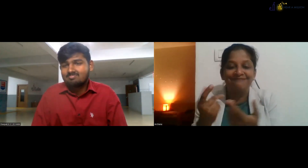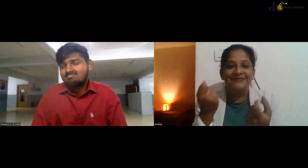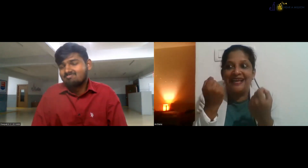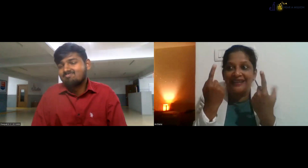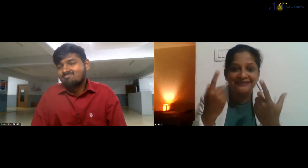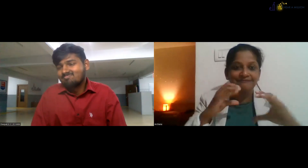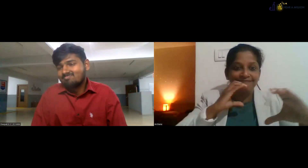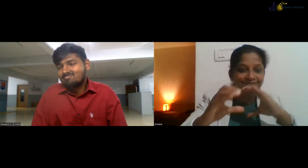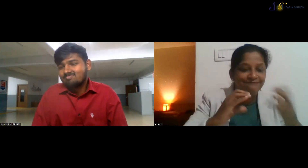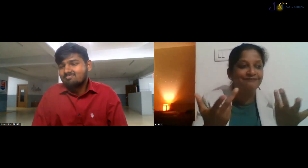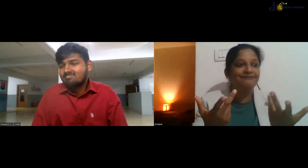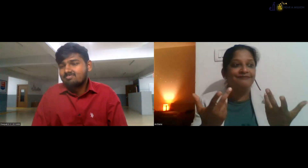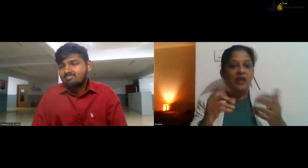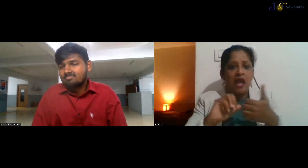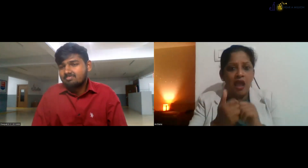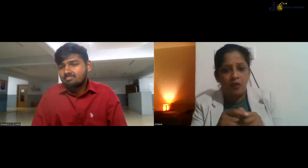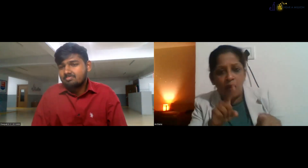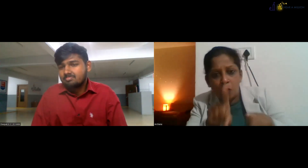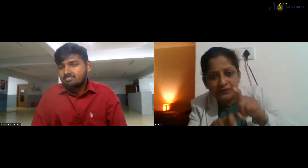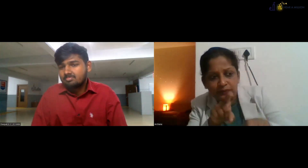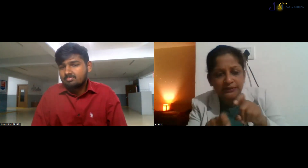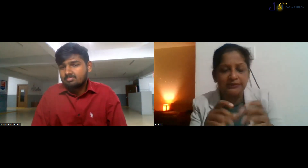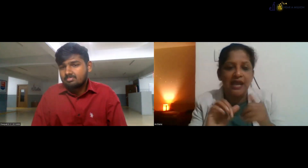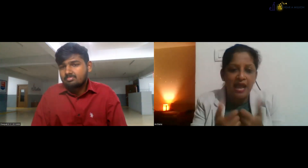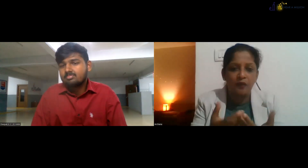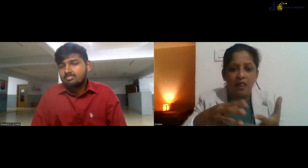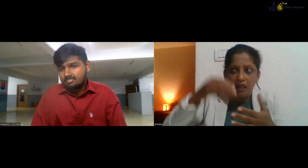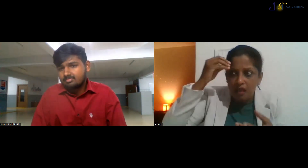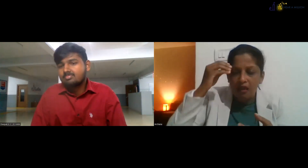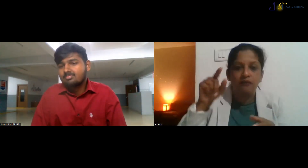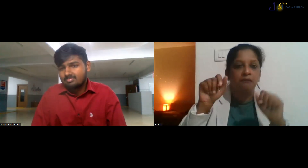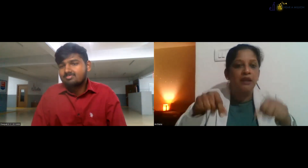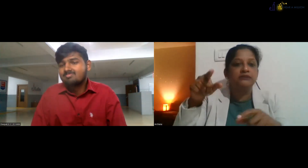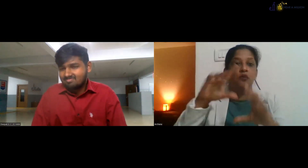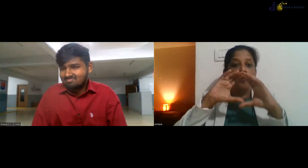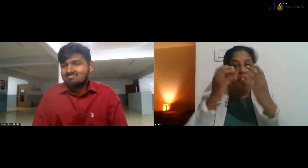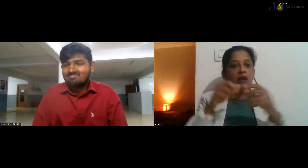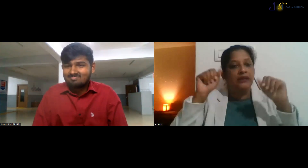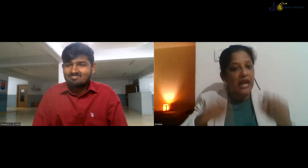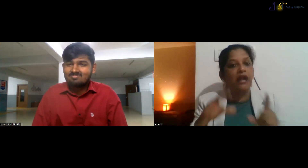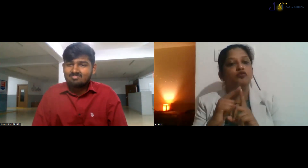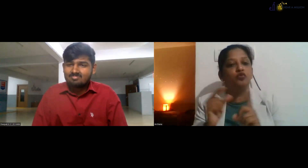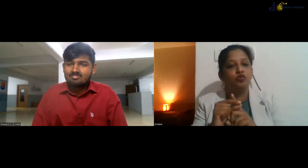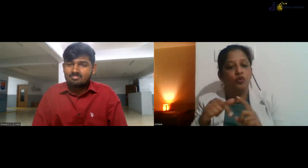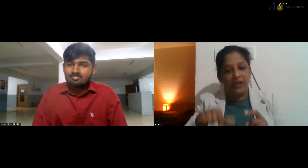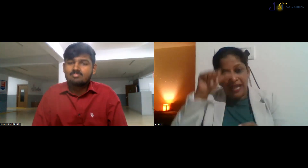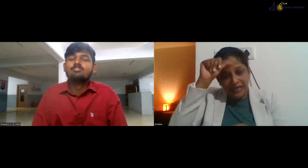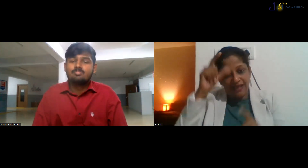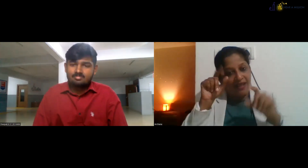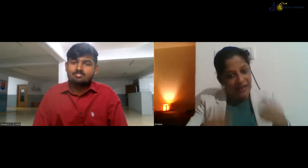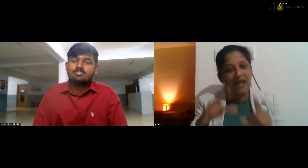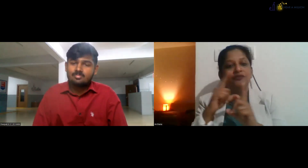cultures. We get the chance to meet with the deaf community along with the world, and we can ask them also how do they